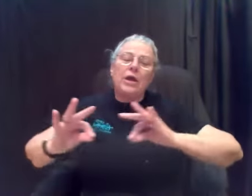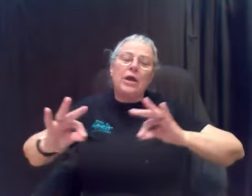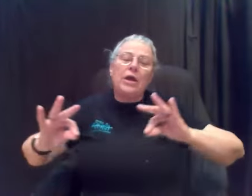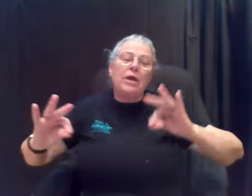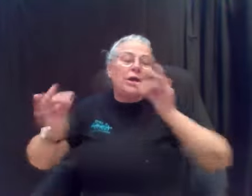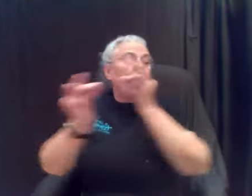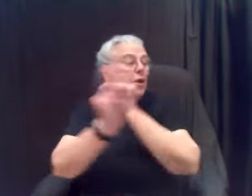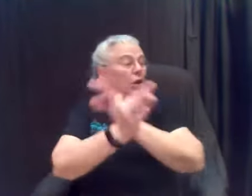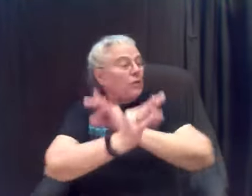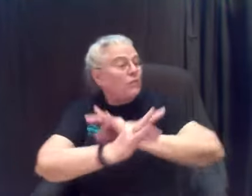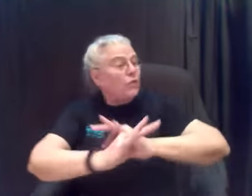freely,